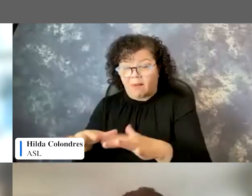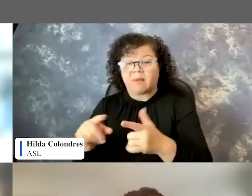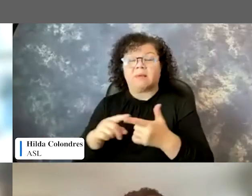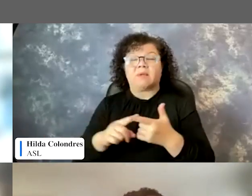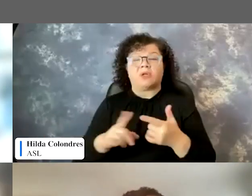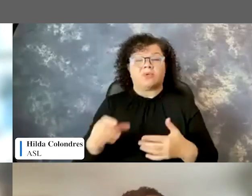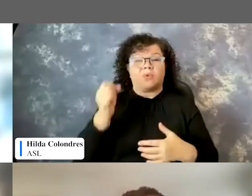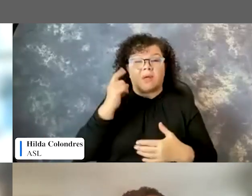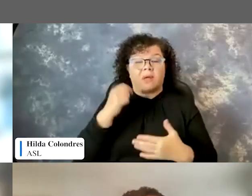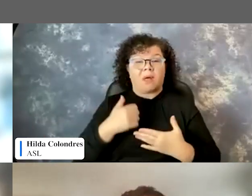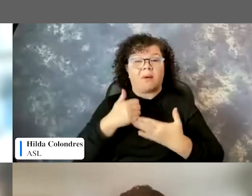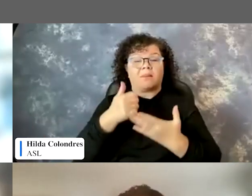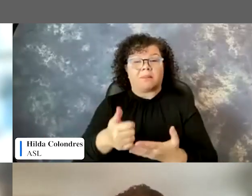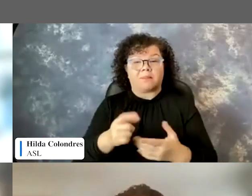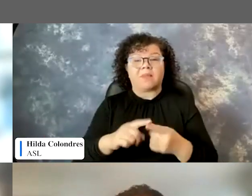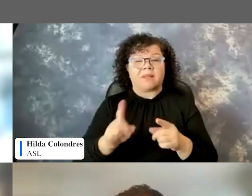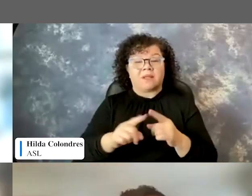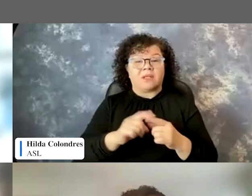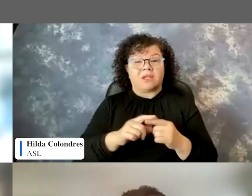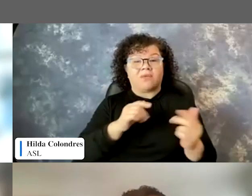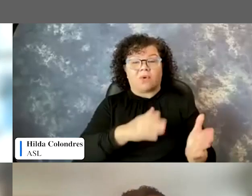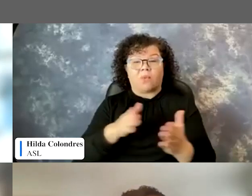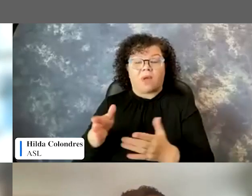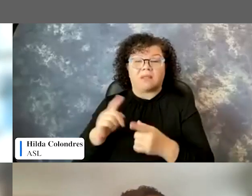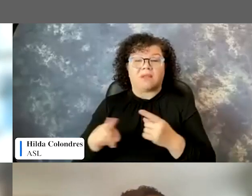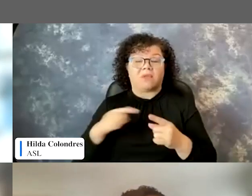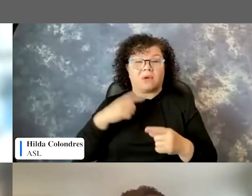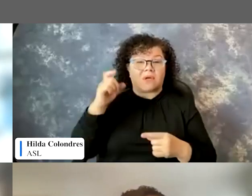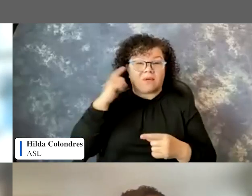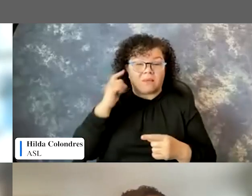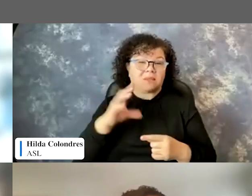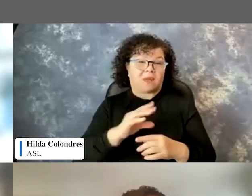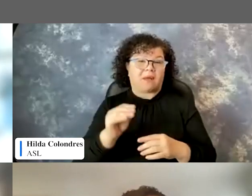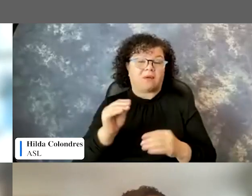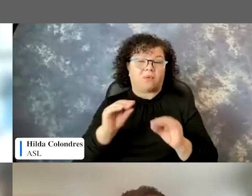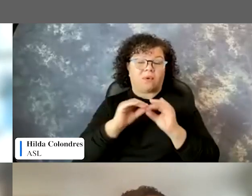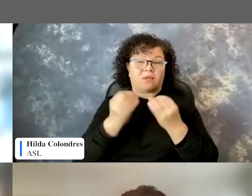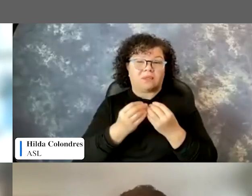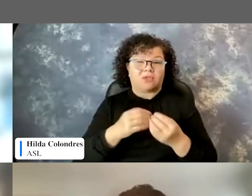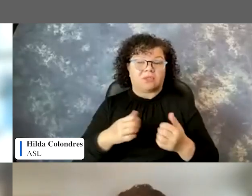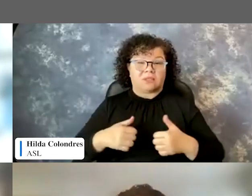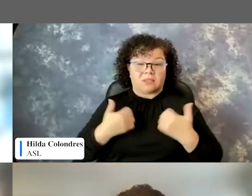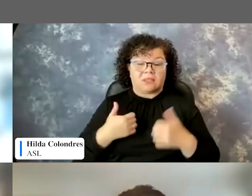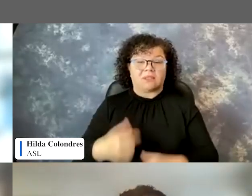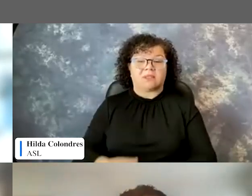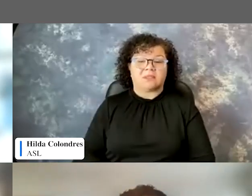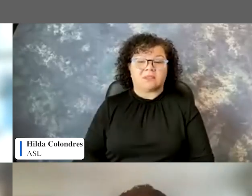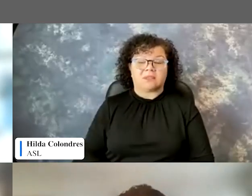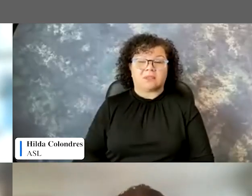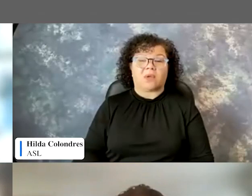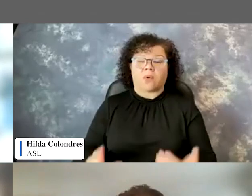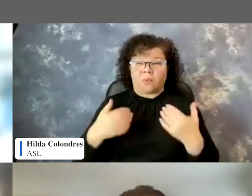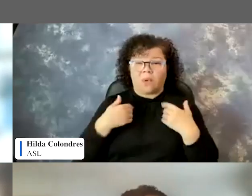their many different ways in which those governments and organizations exist. We have a lot to continue